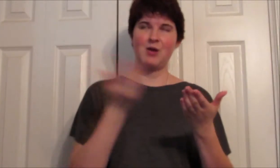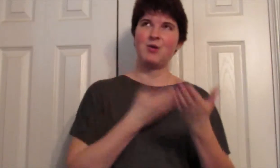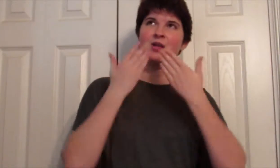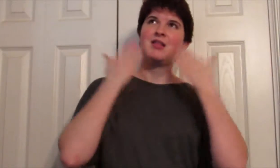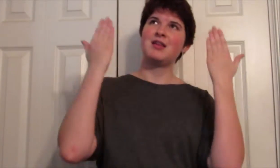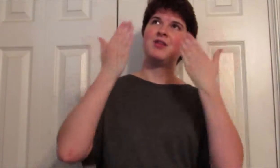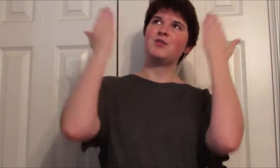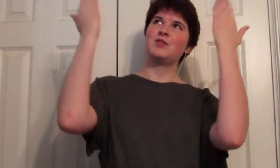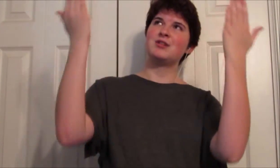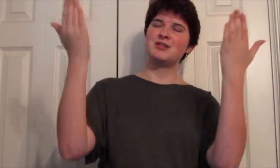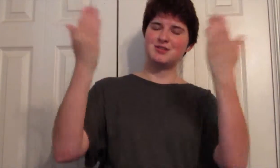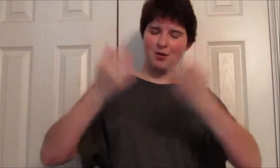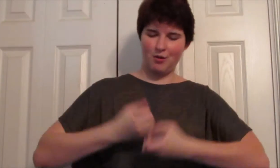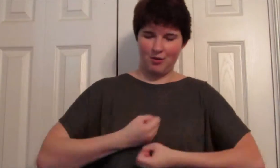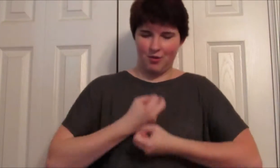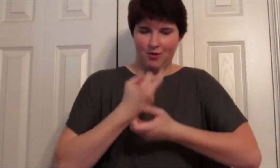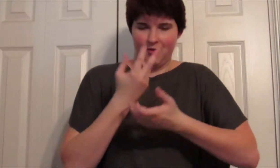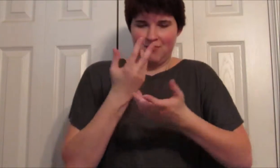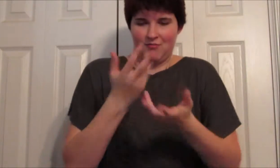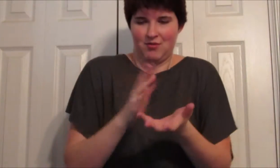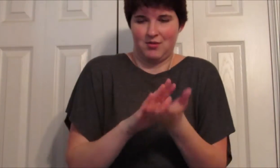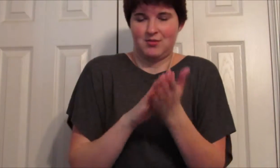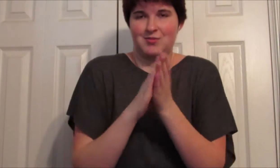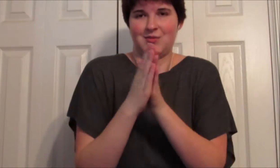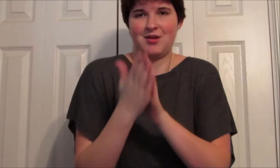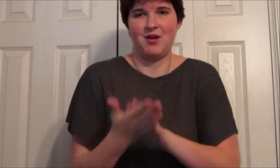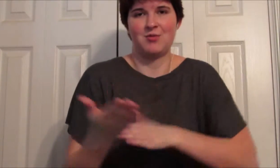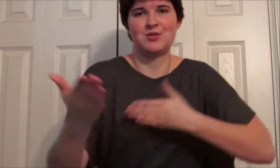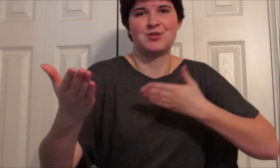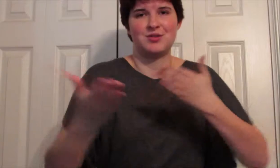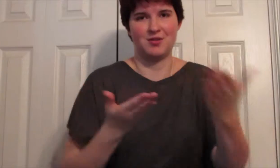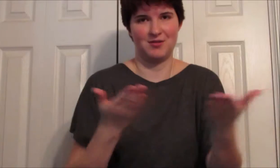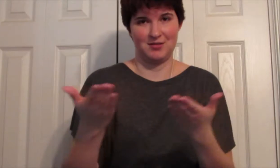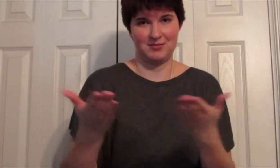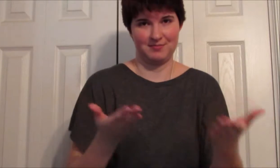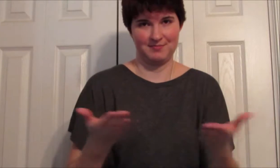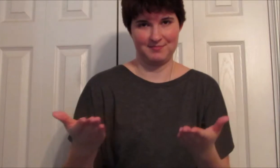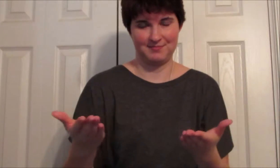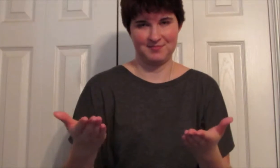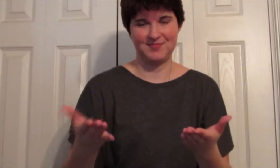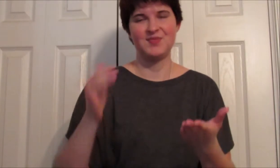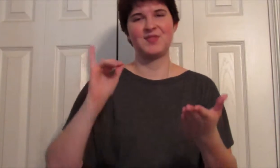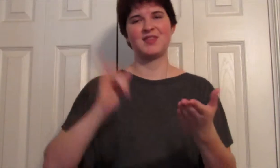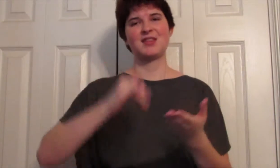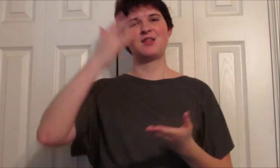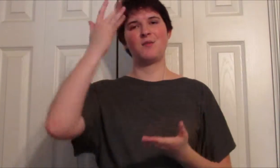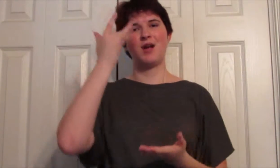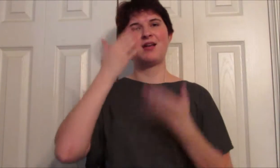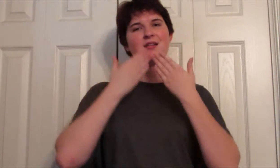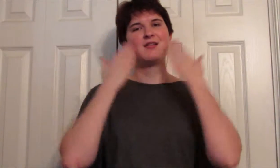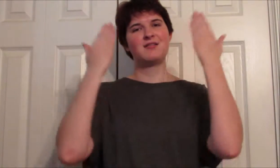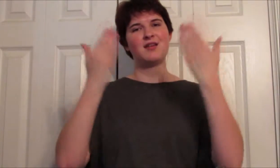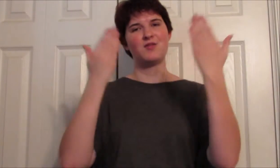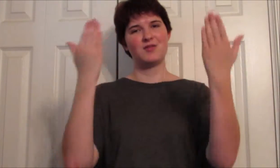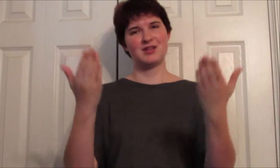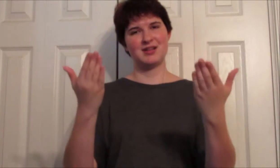Our thankfulness overflows out of us through servanthood. This is why thankfulness is